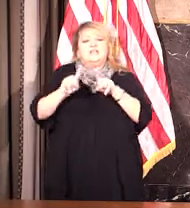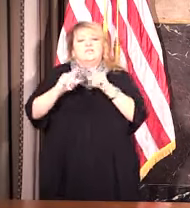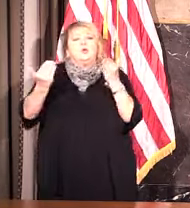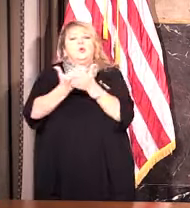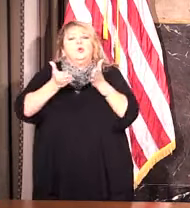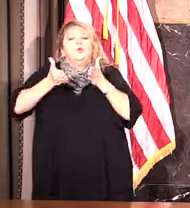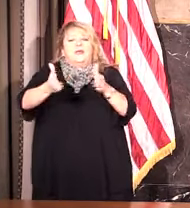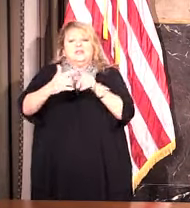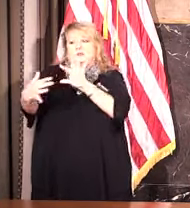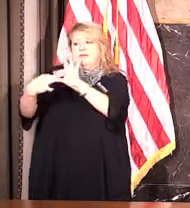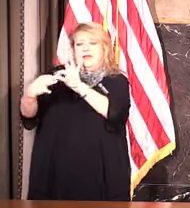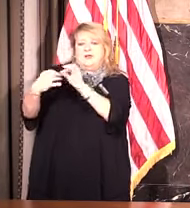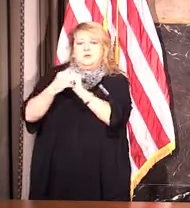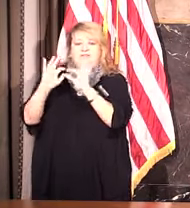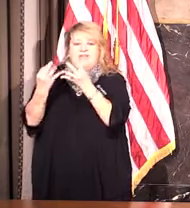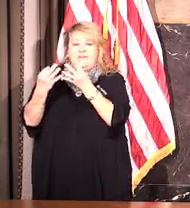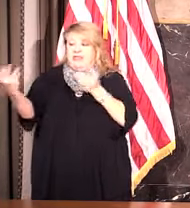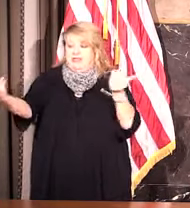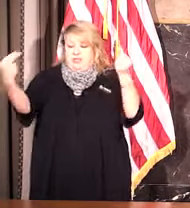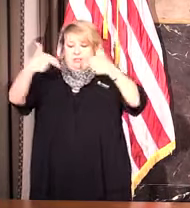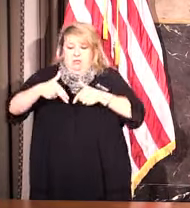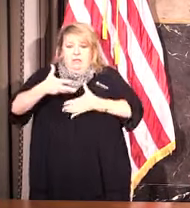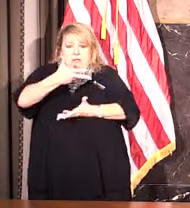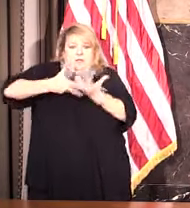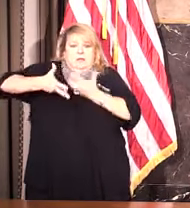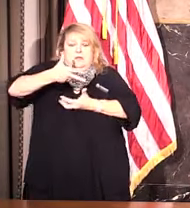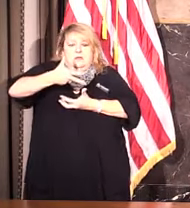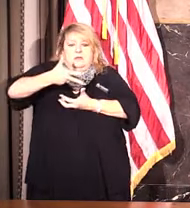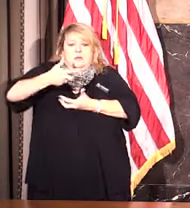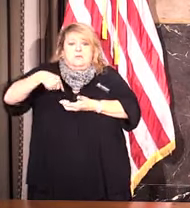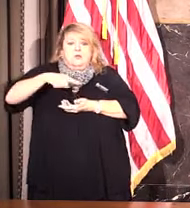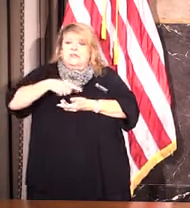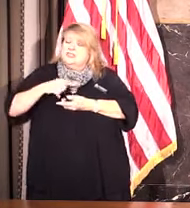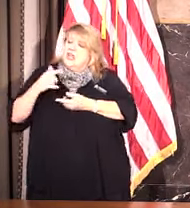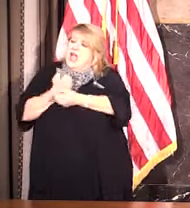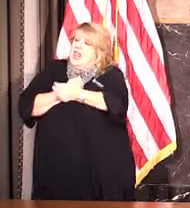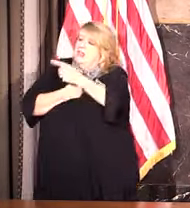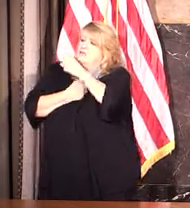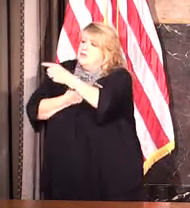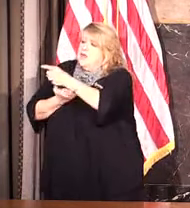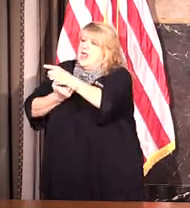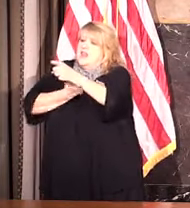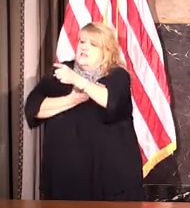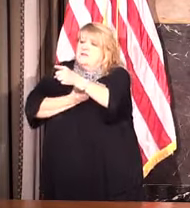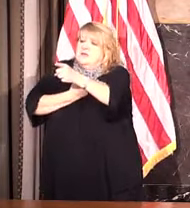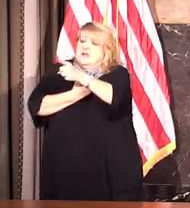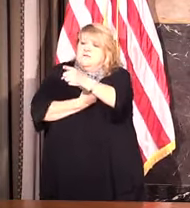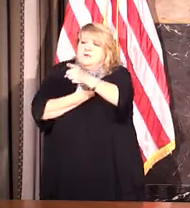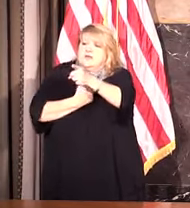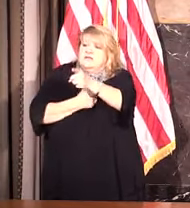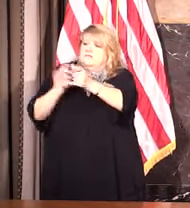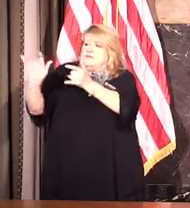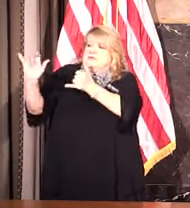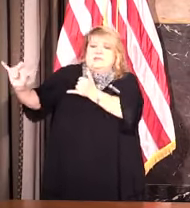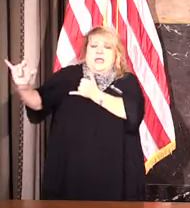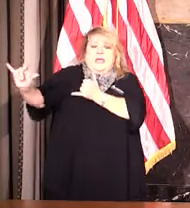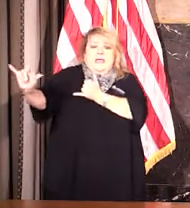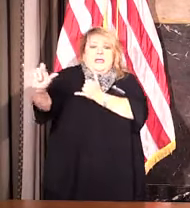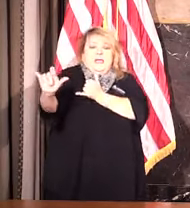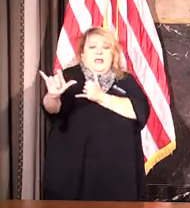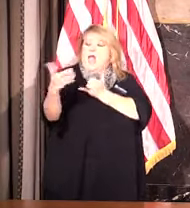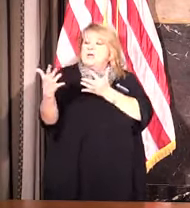with them. But we ought to love our loved ones enough to not want to expose them to the dangers of